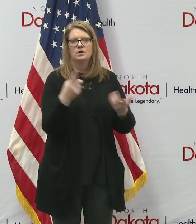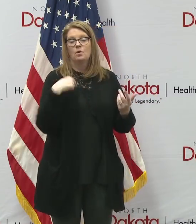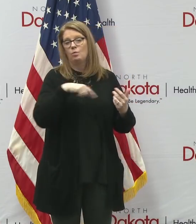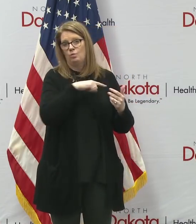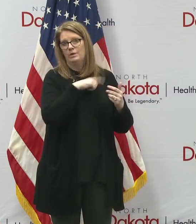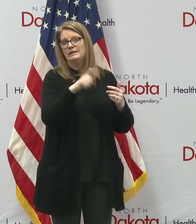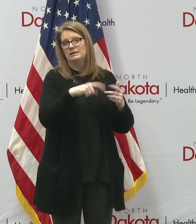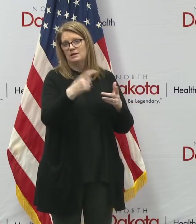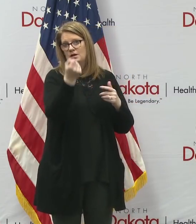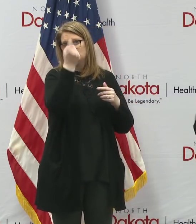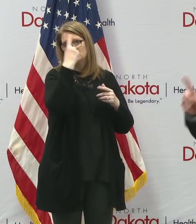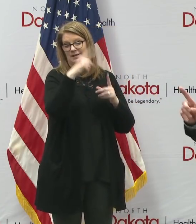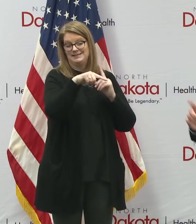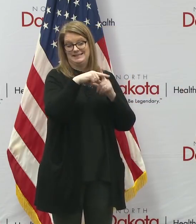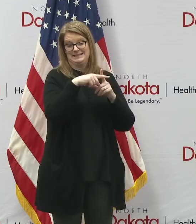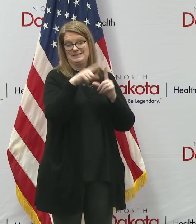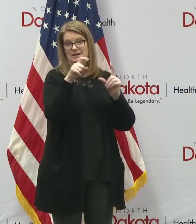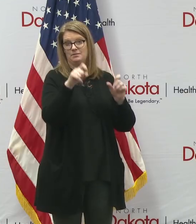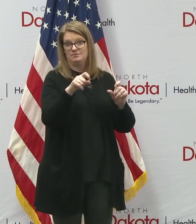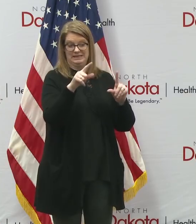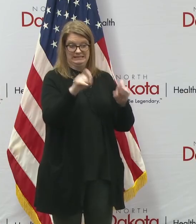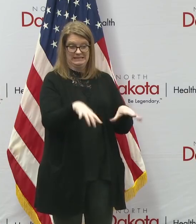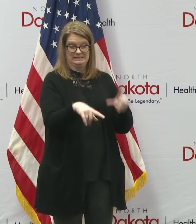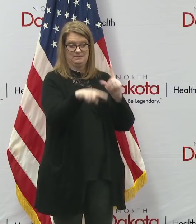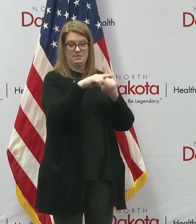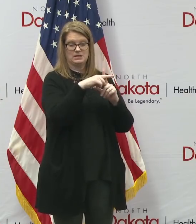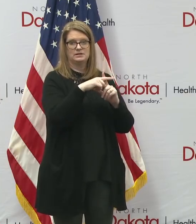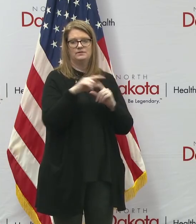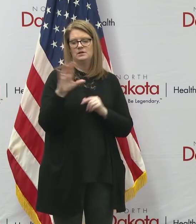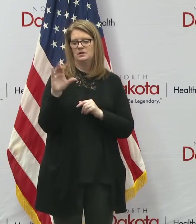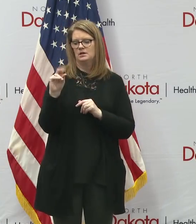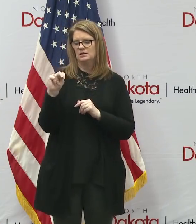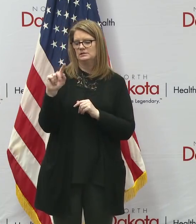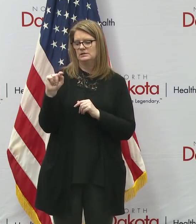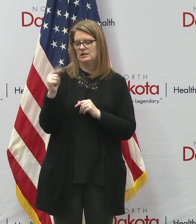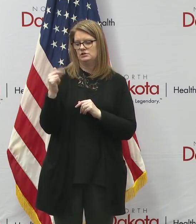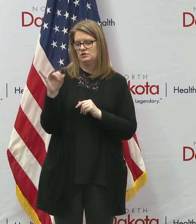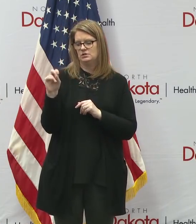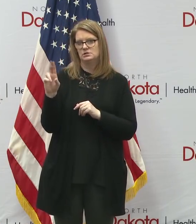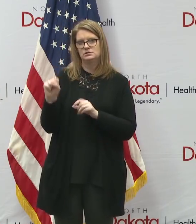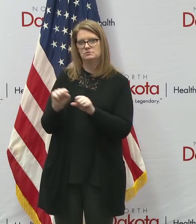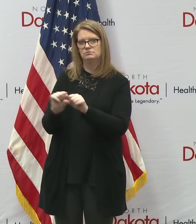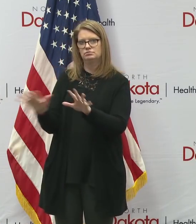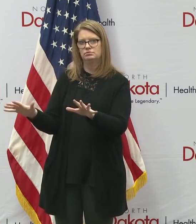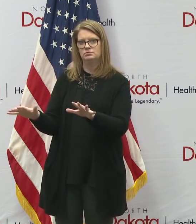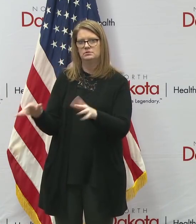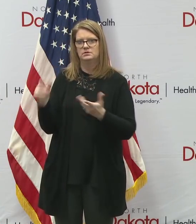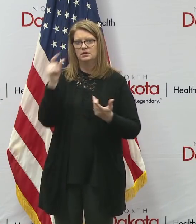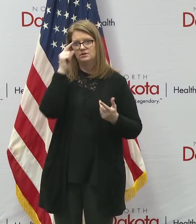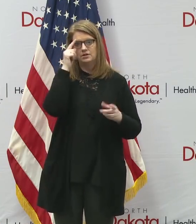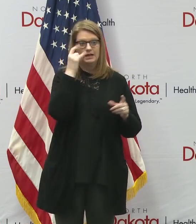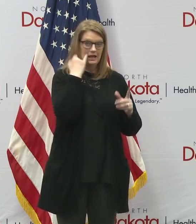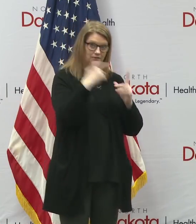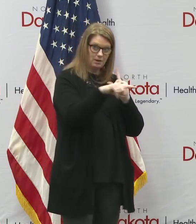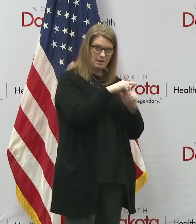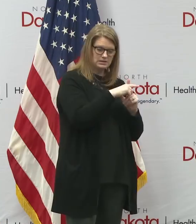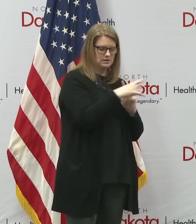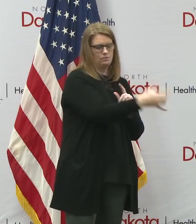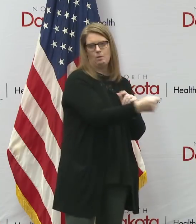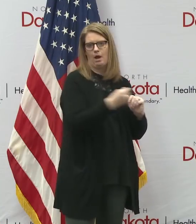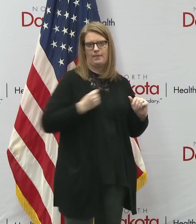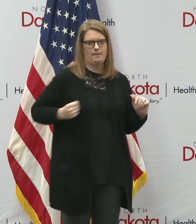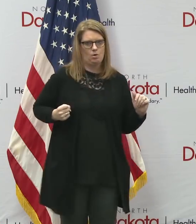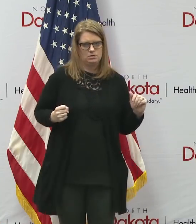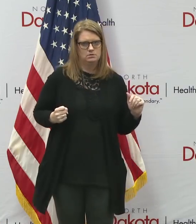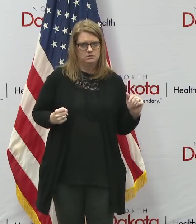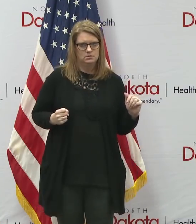understand testing positive and contagious, two things, because if they're still positive, we would be wanting to get them out of that facility and